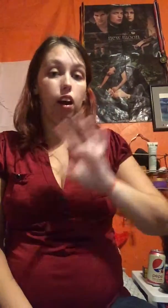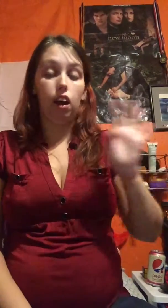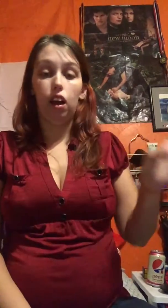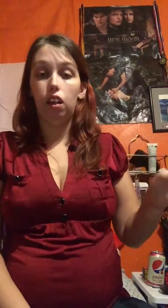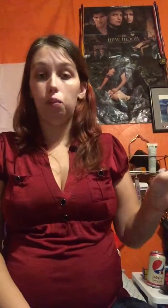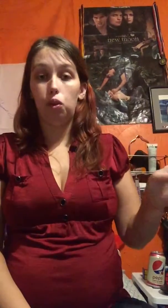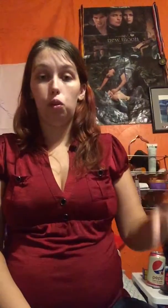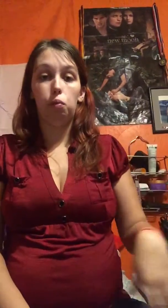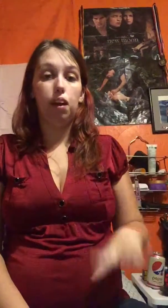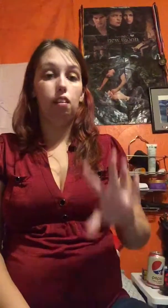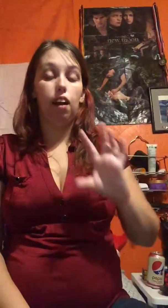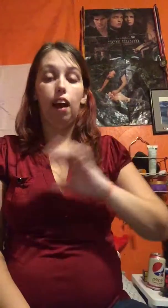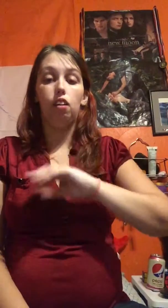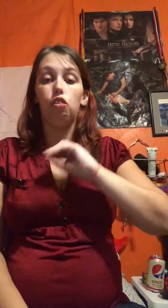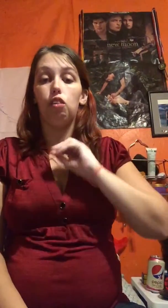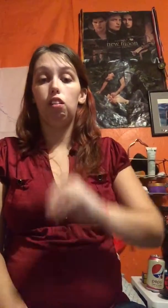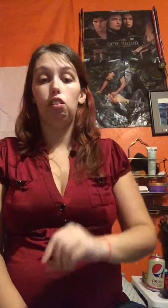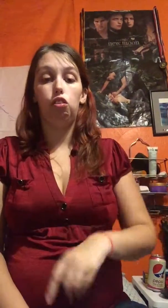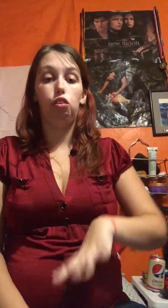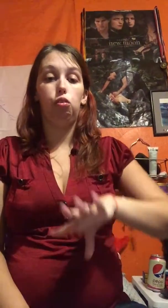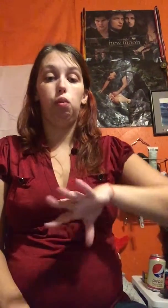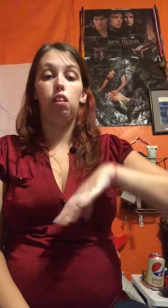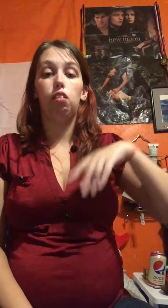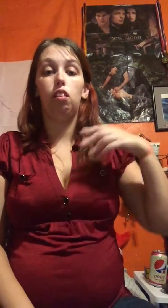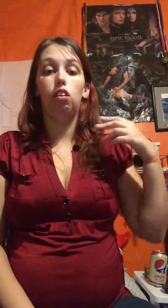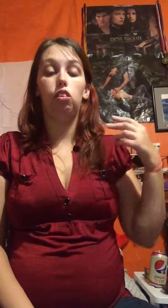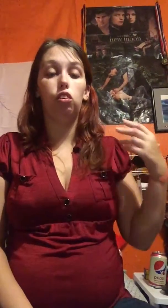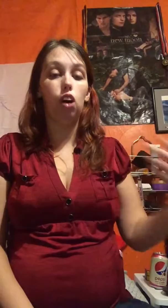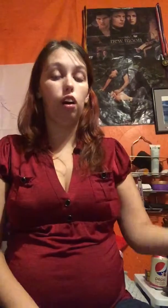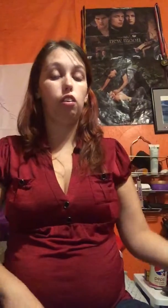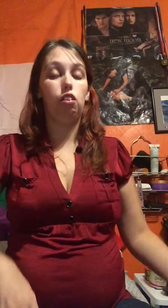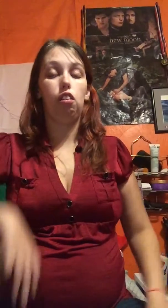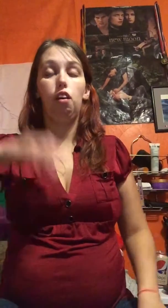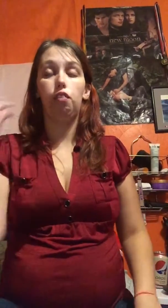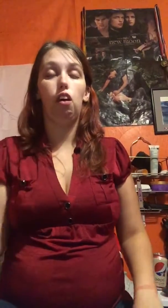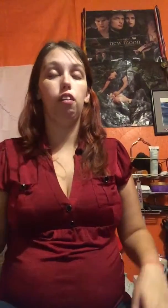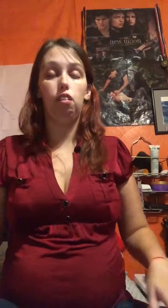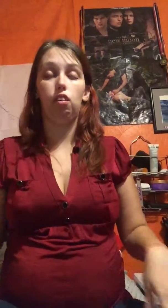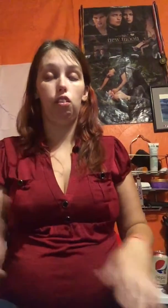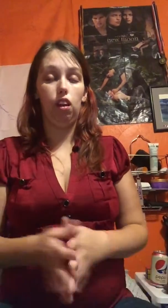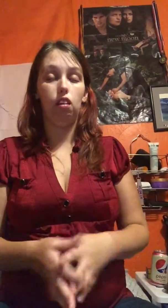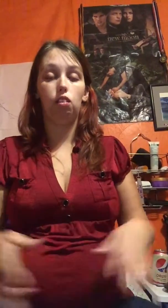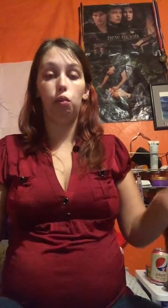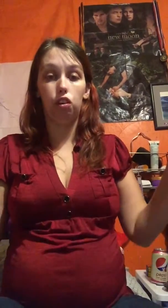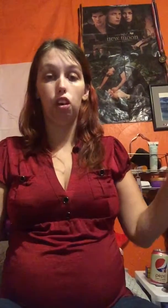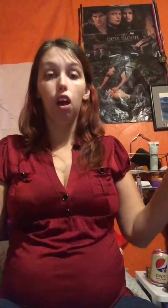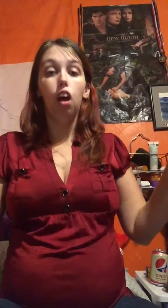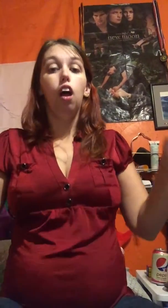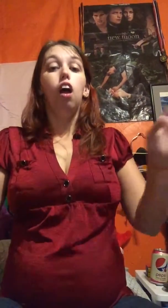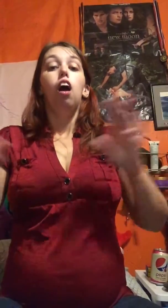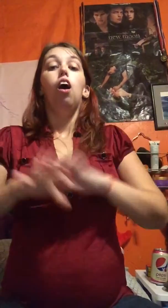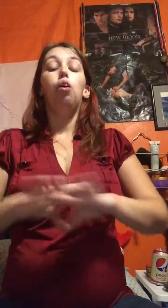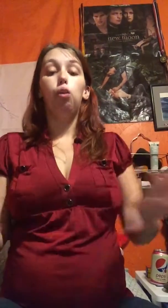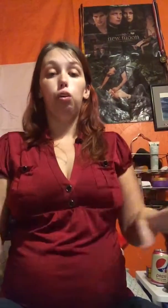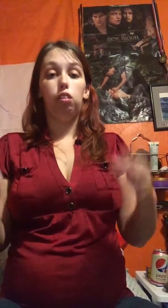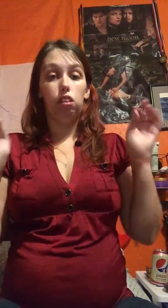in the mood because I had stress issues with doctor stuff and all this other things. Which, it's